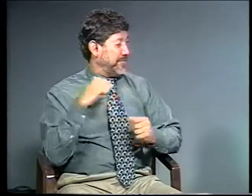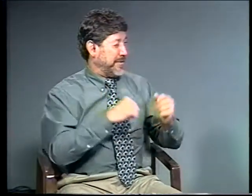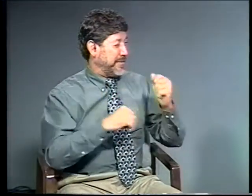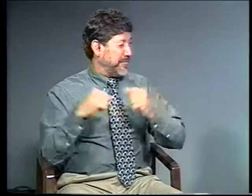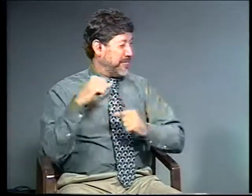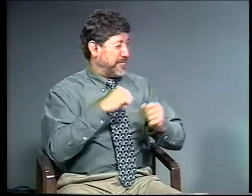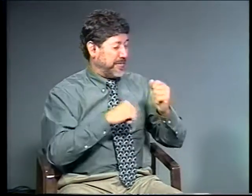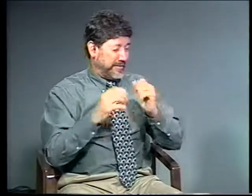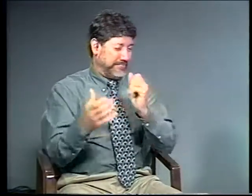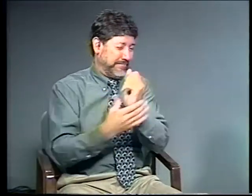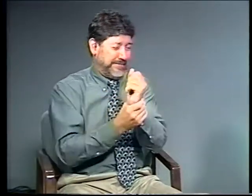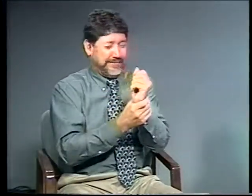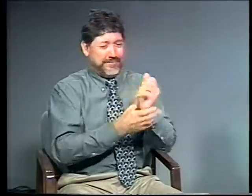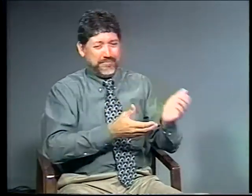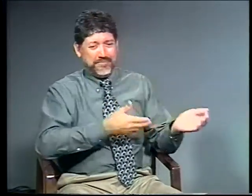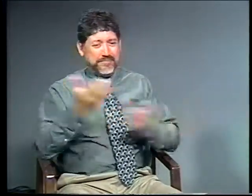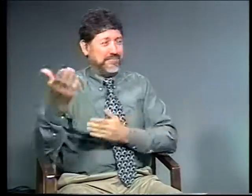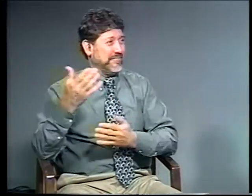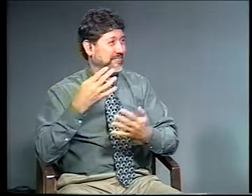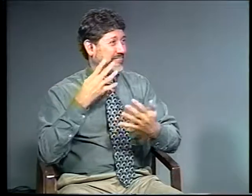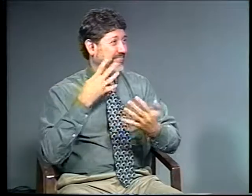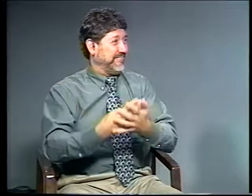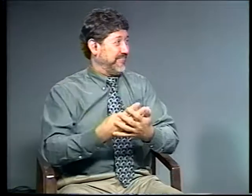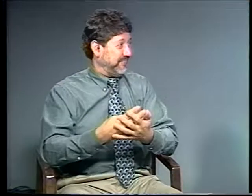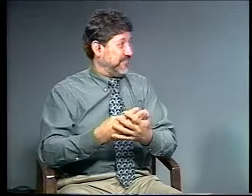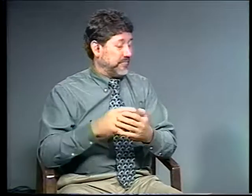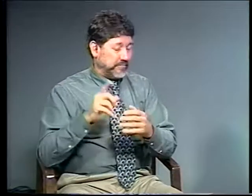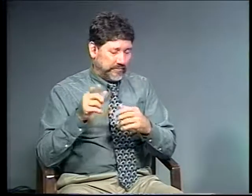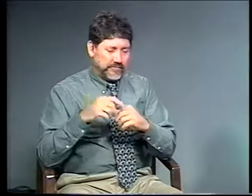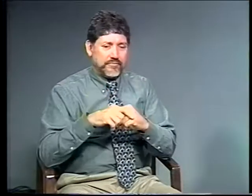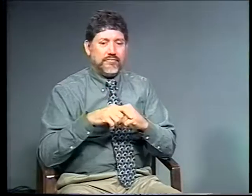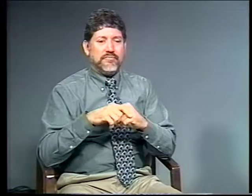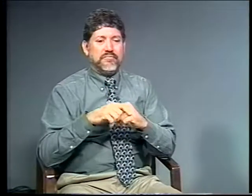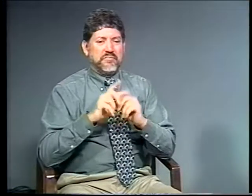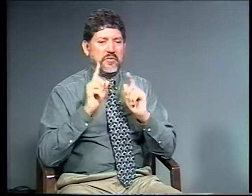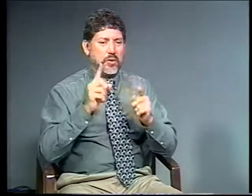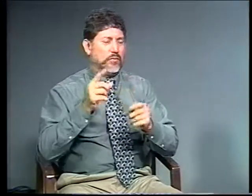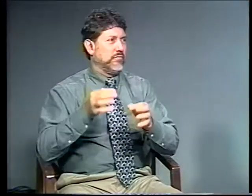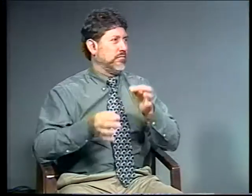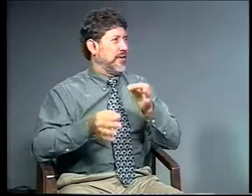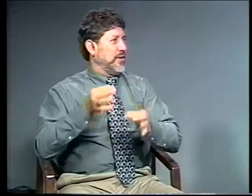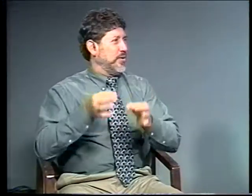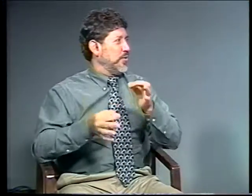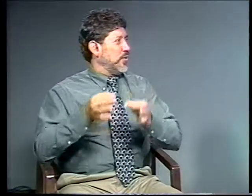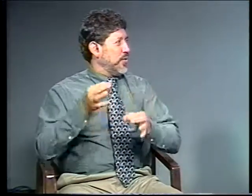Cuban man became very angry and got out and began fighting with all the police officers, was handcuffed and taken to jail.